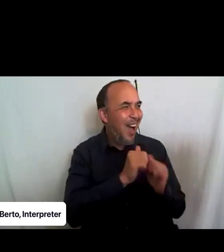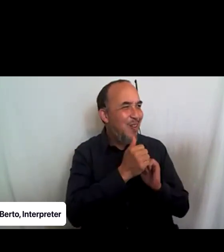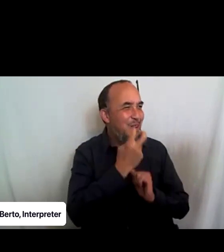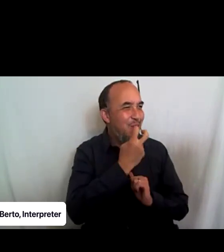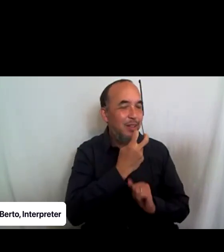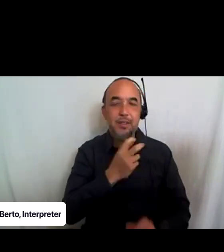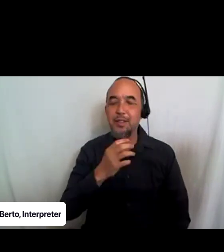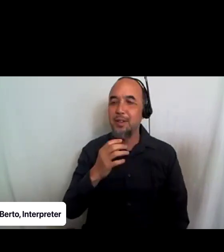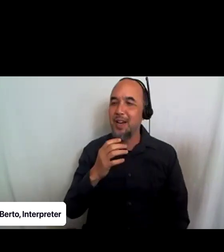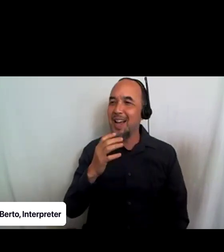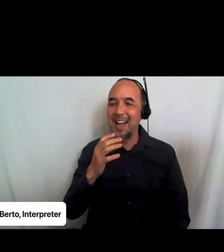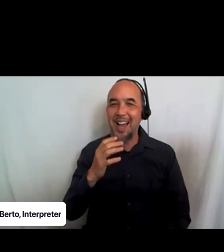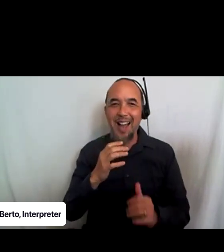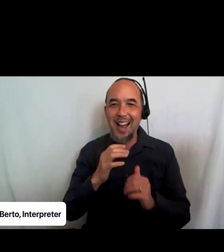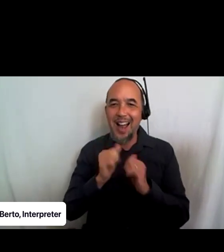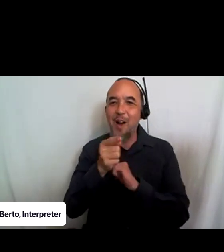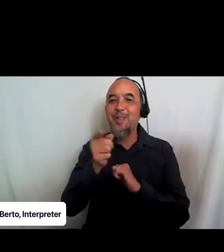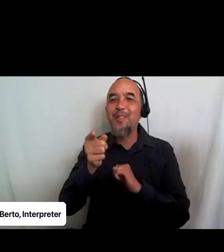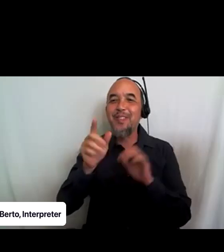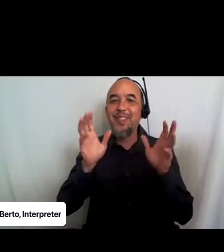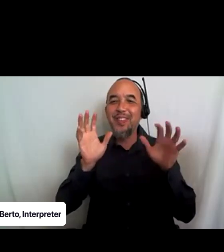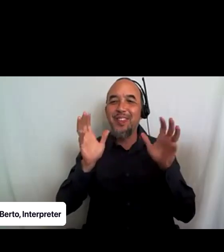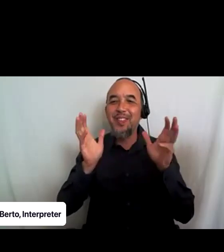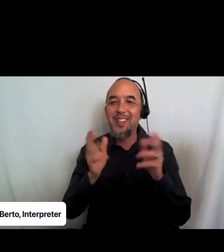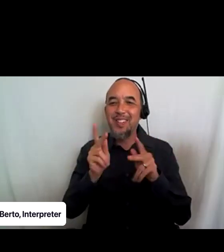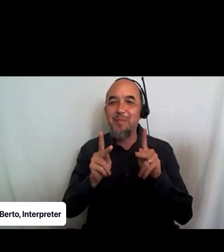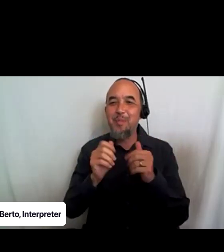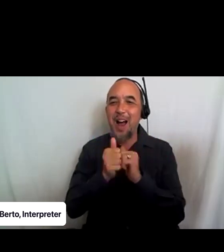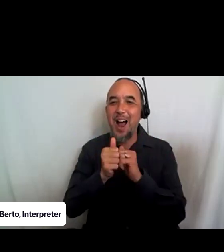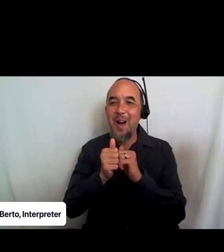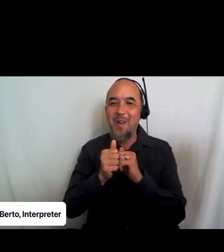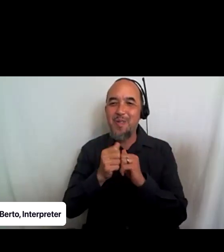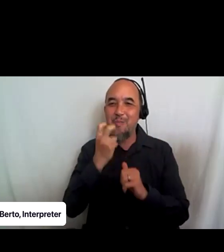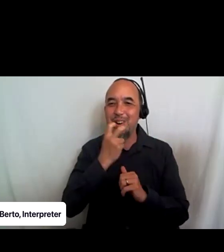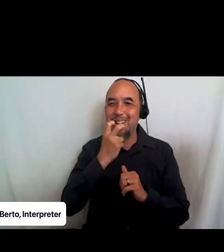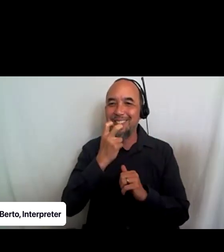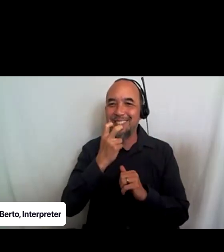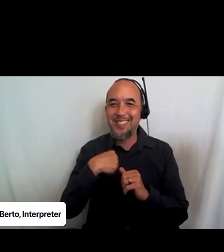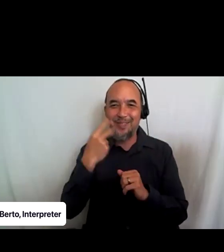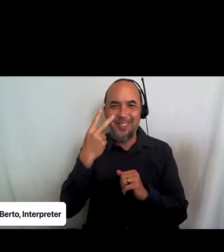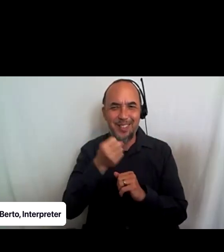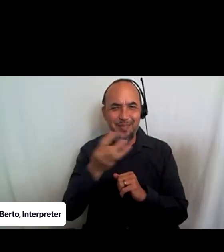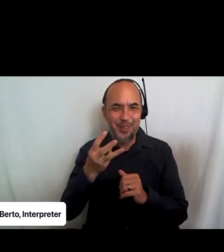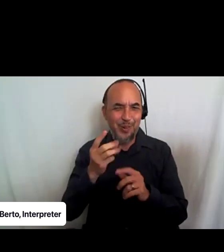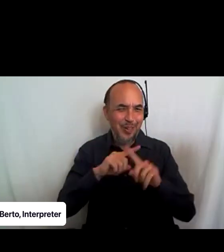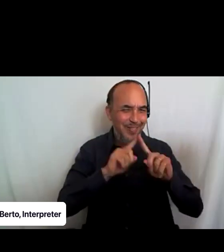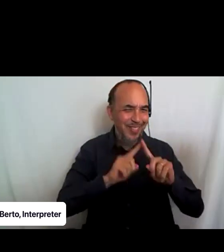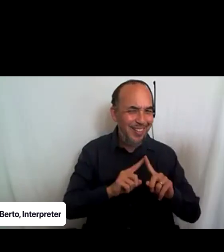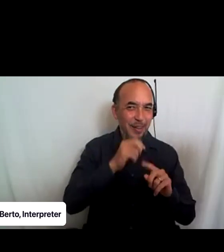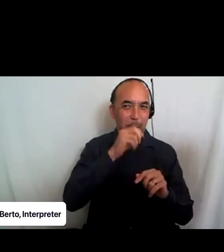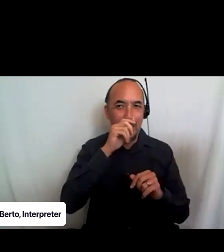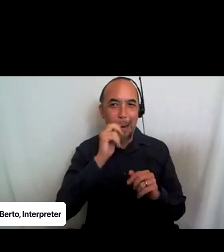I say it. Well, how does everyone in the chat say it? Because I've seen actually a few different ways now, and I'm actually fascinated by this. It's